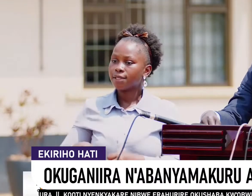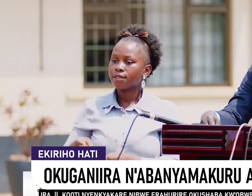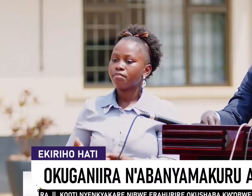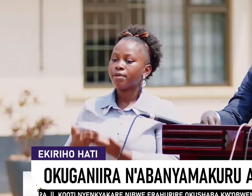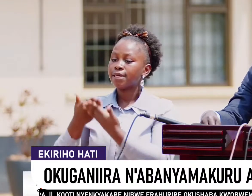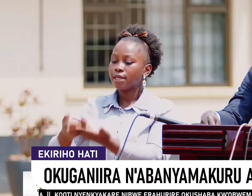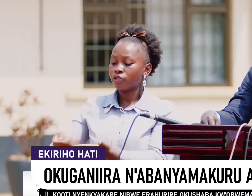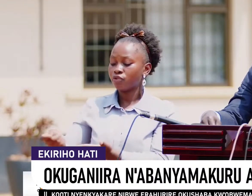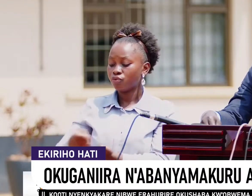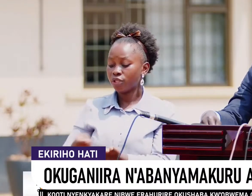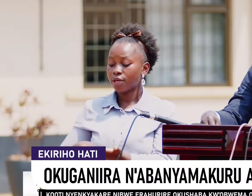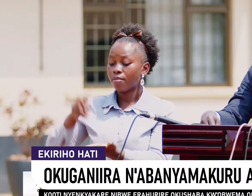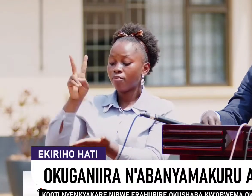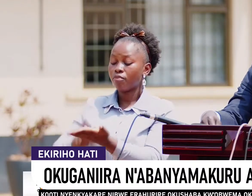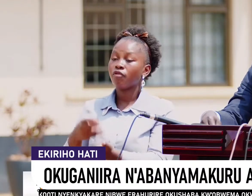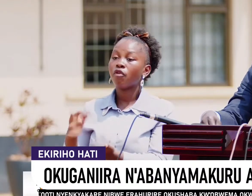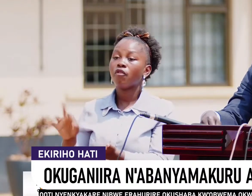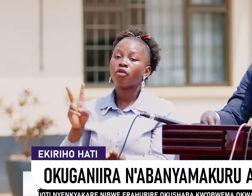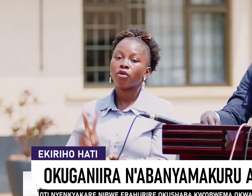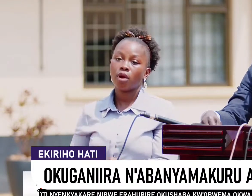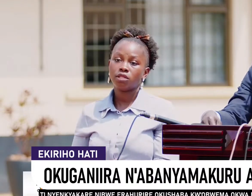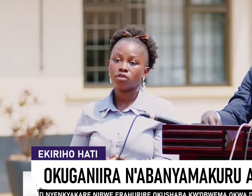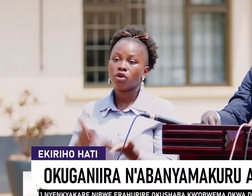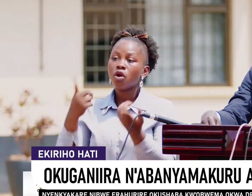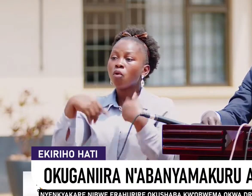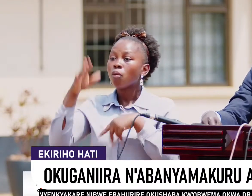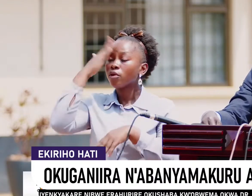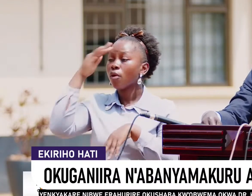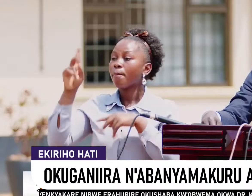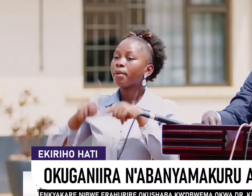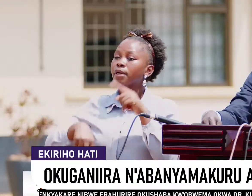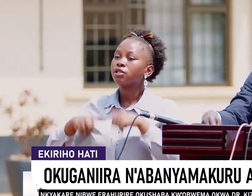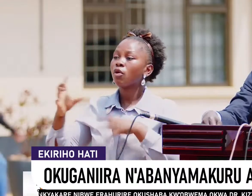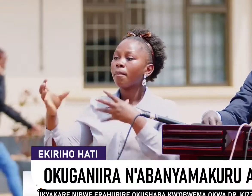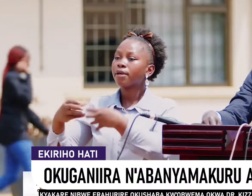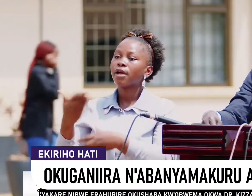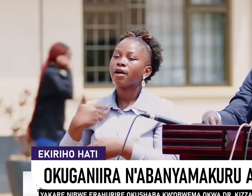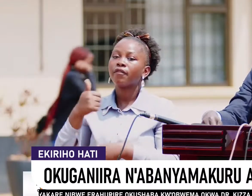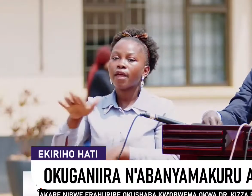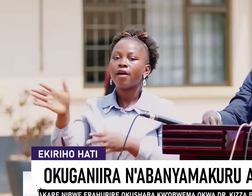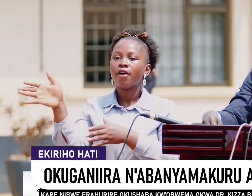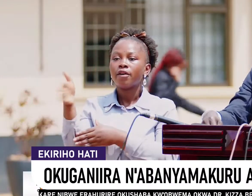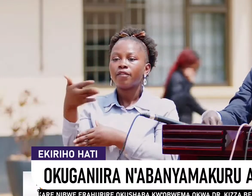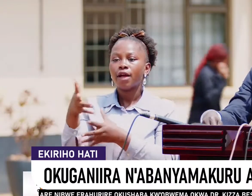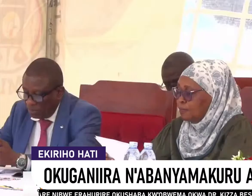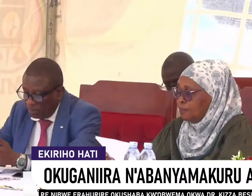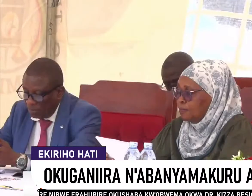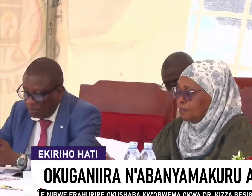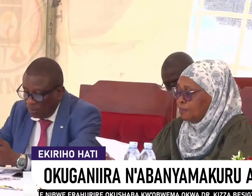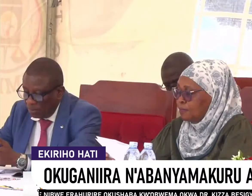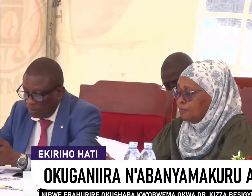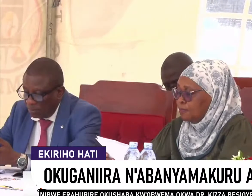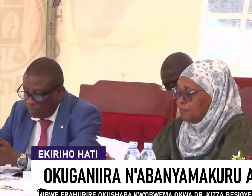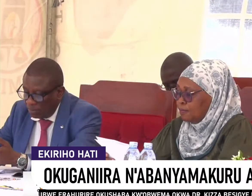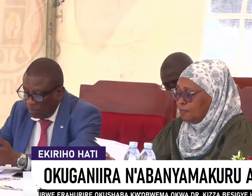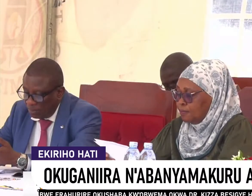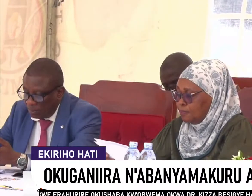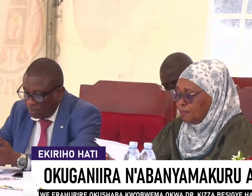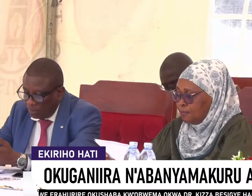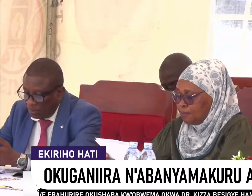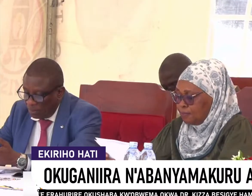present written proof of authorization. We know political parties have their flag bearers, and therefore the political